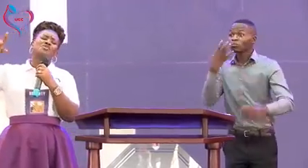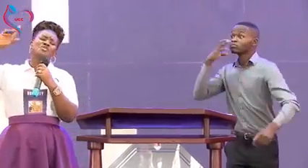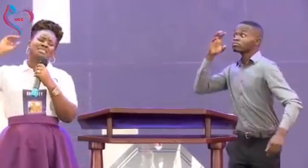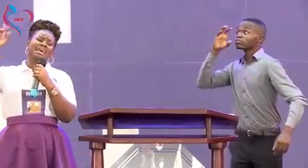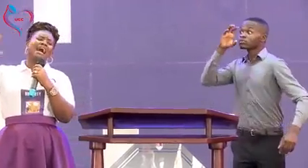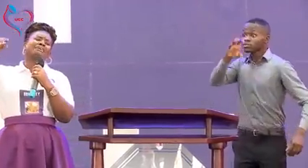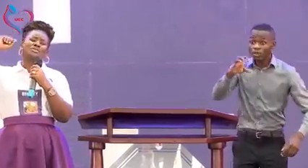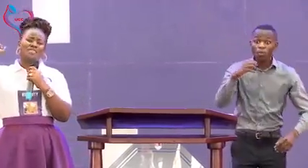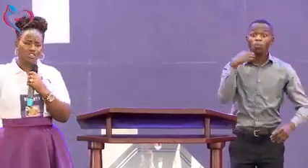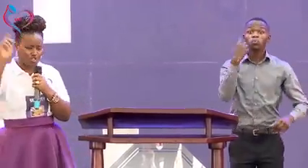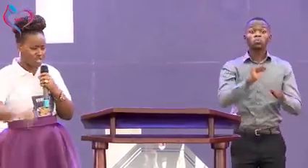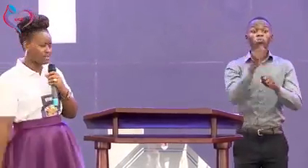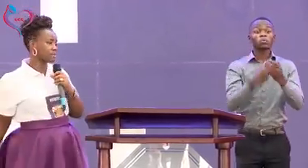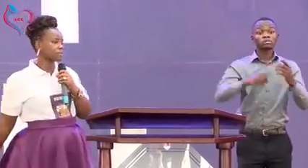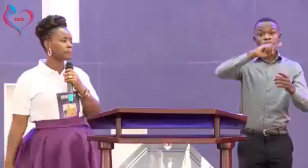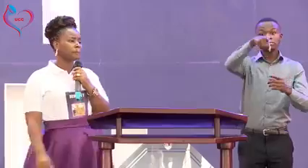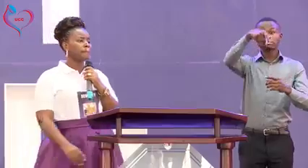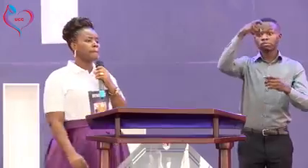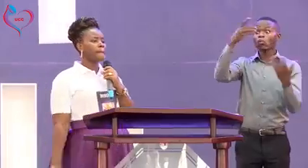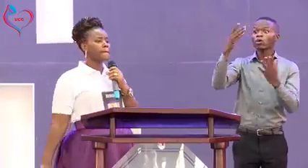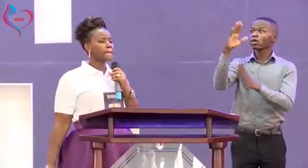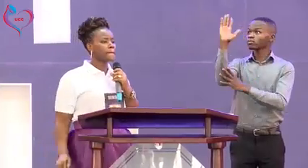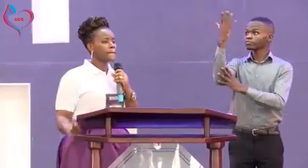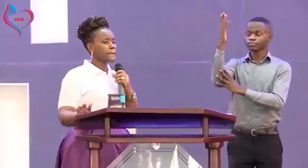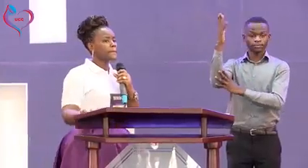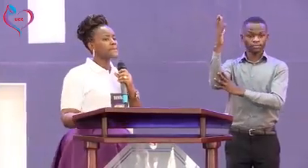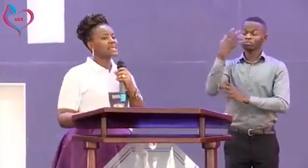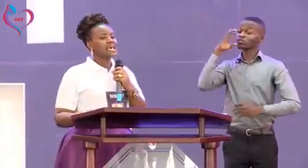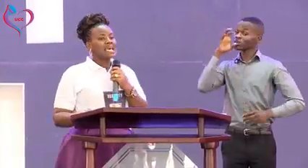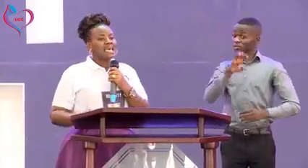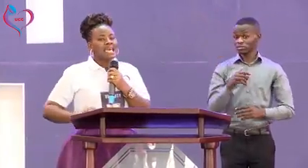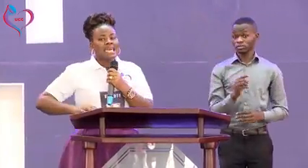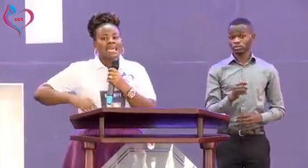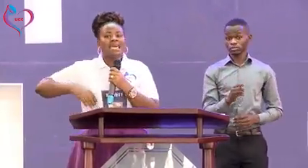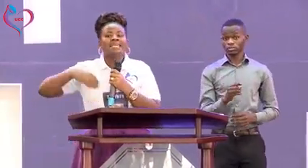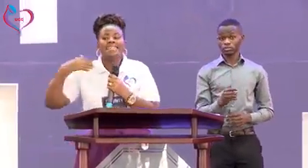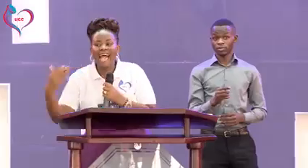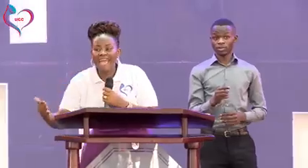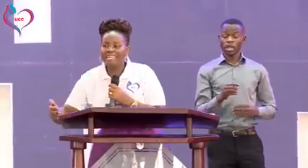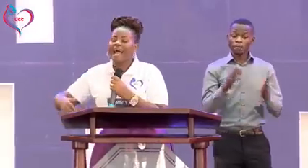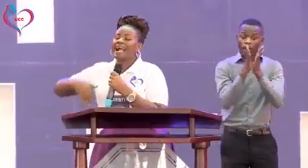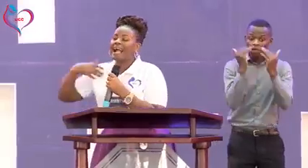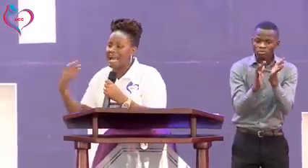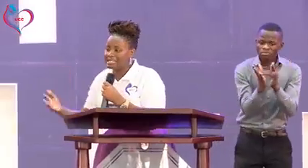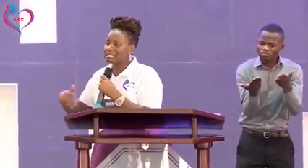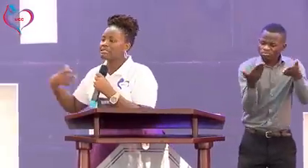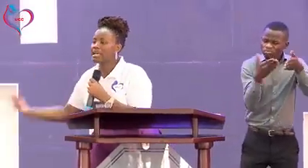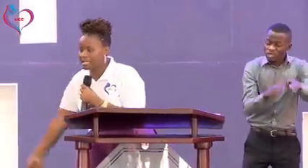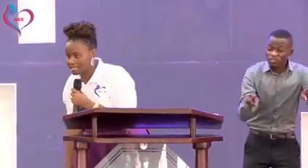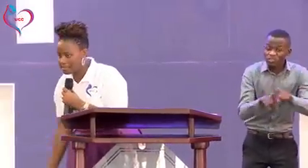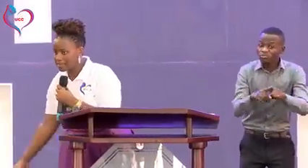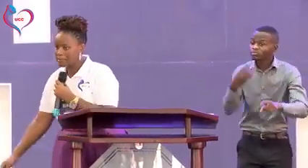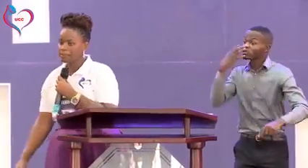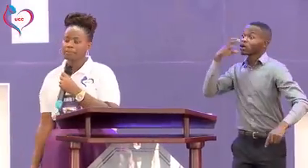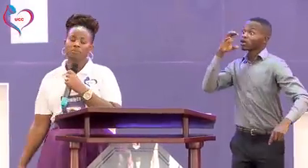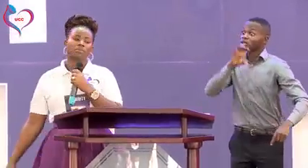the one who is hanged on the tree. He died a cursed